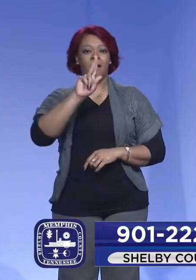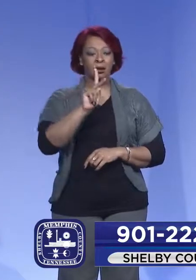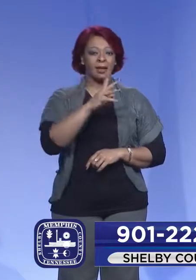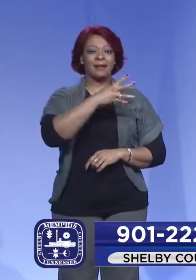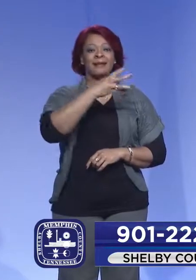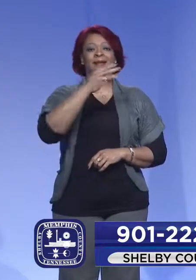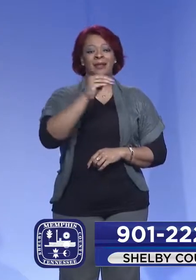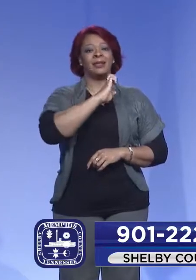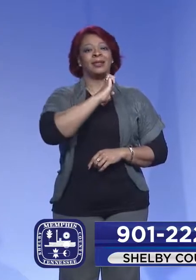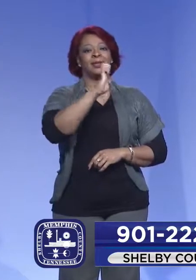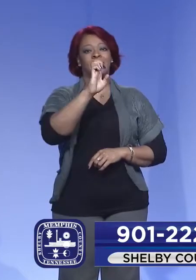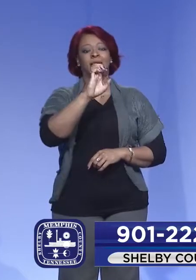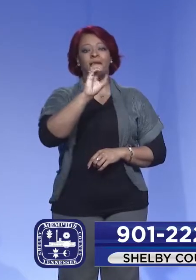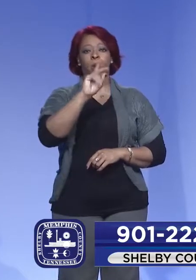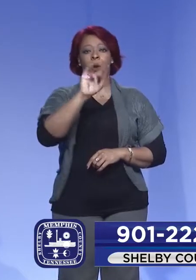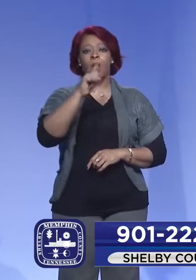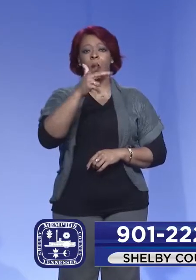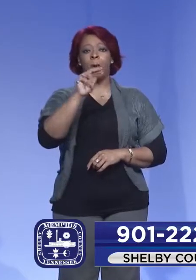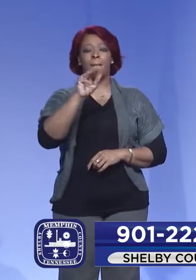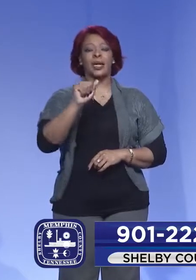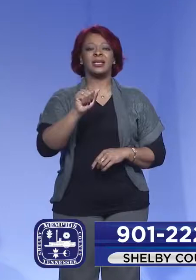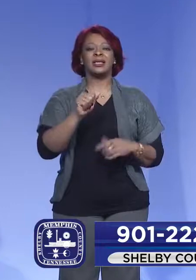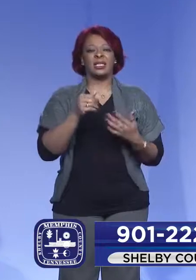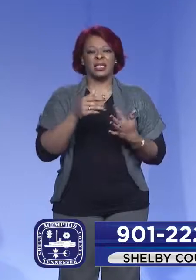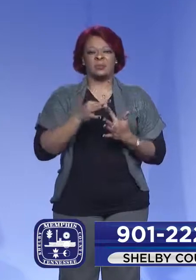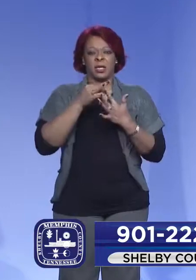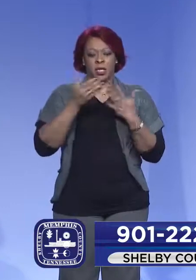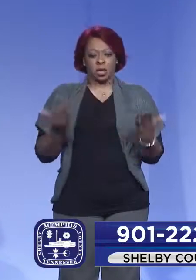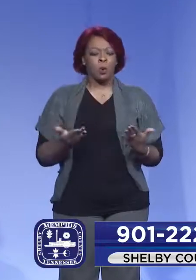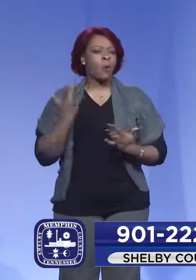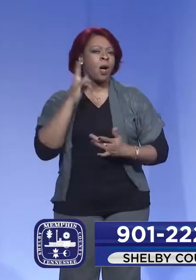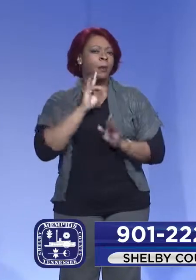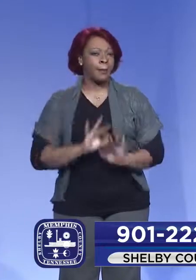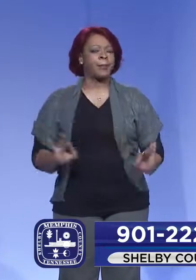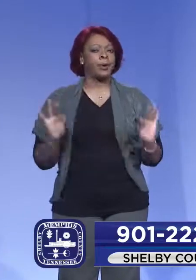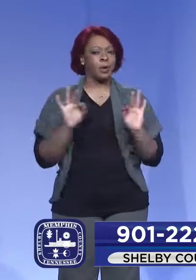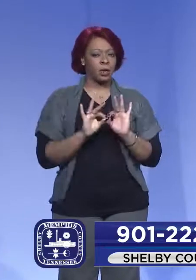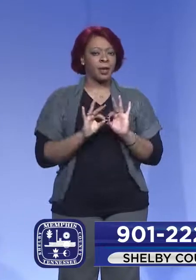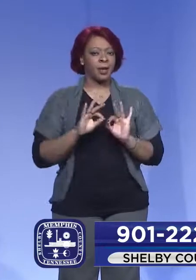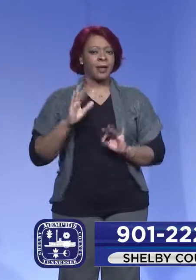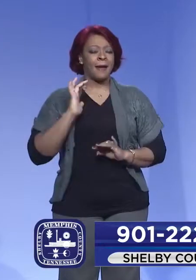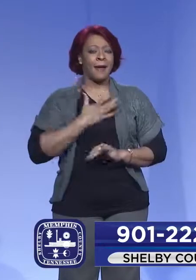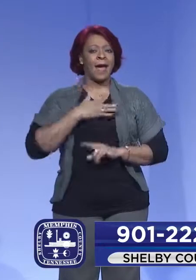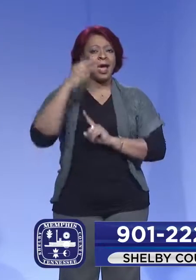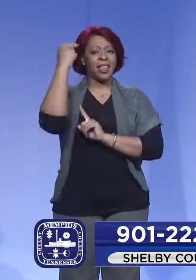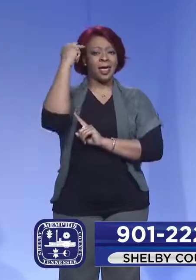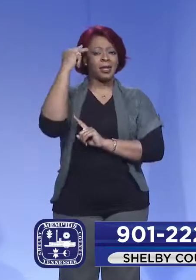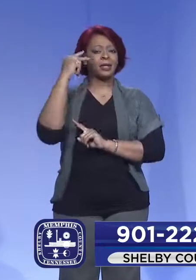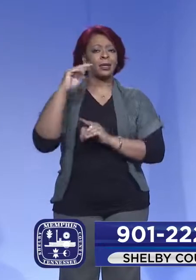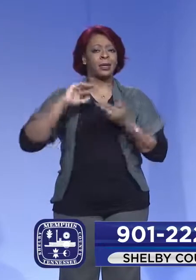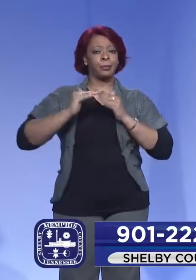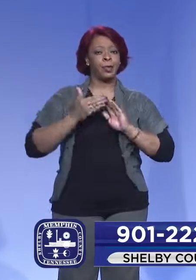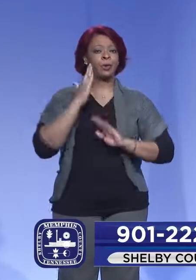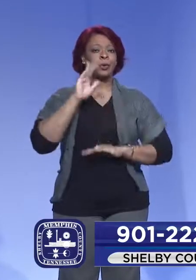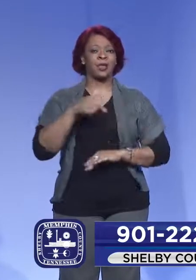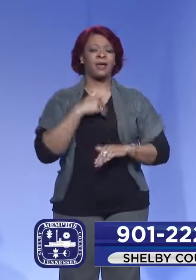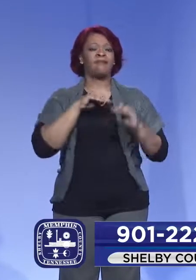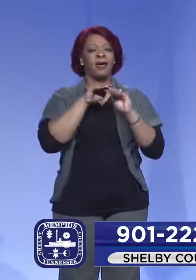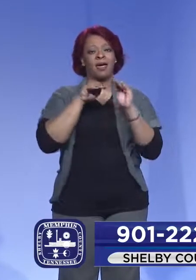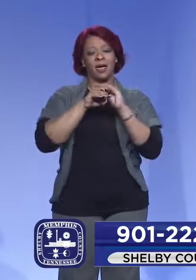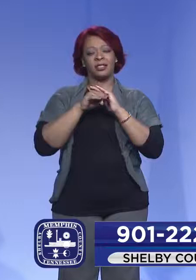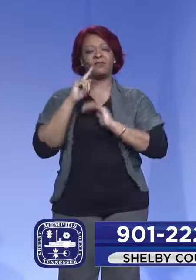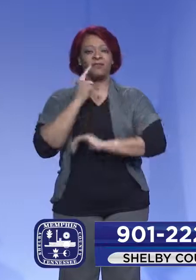Arkansas, and Eastern Oklahoma, but particularly saying here why it's important for our Latino community to know they have access